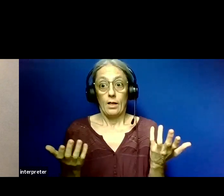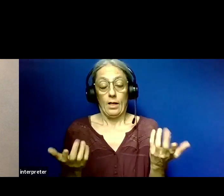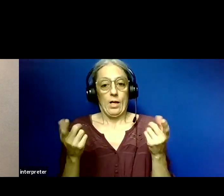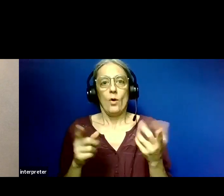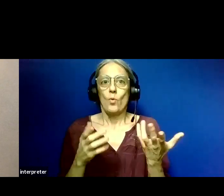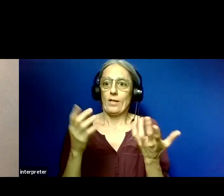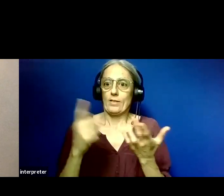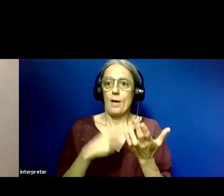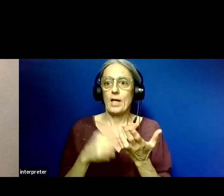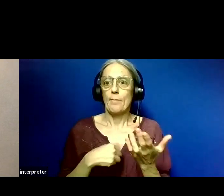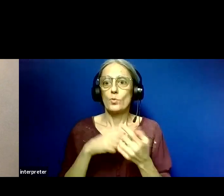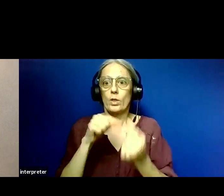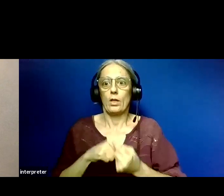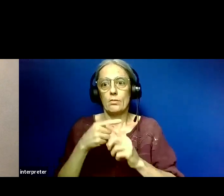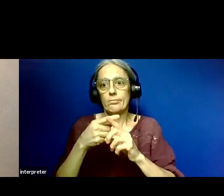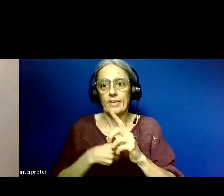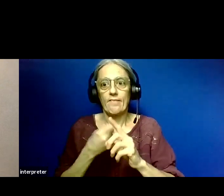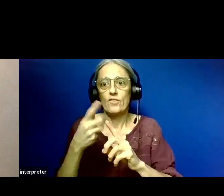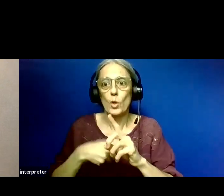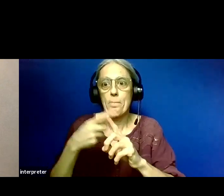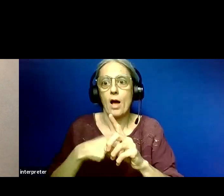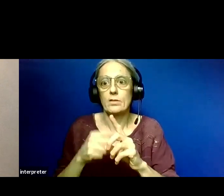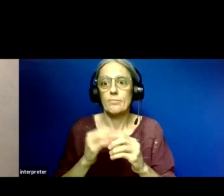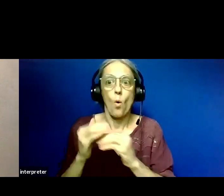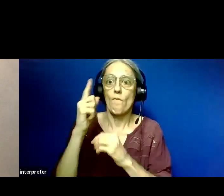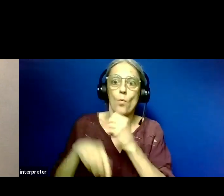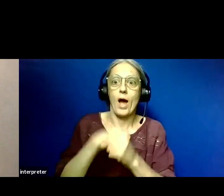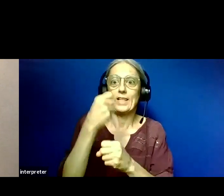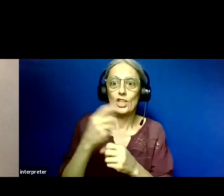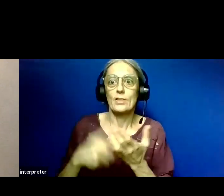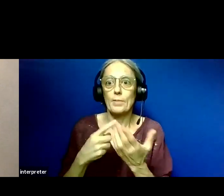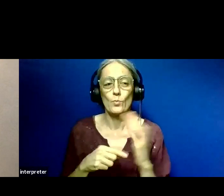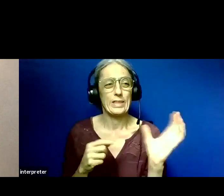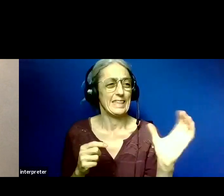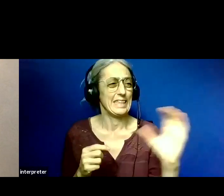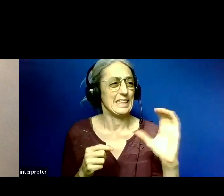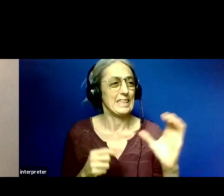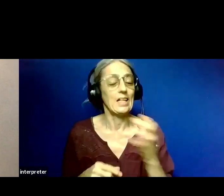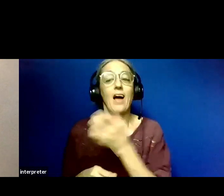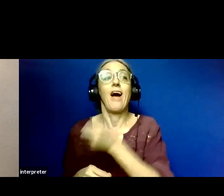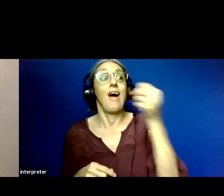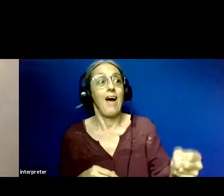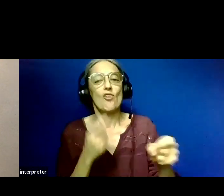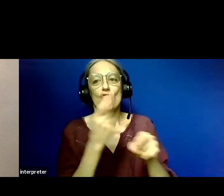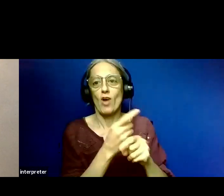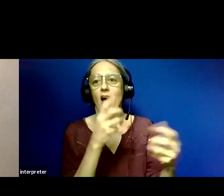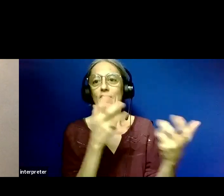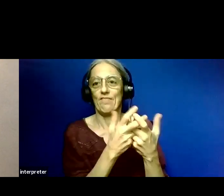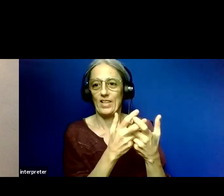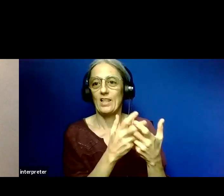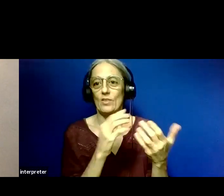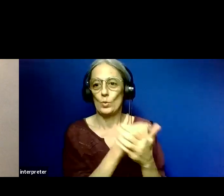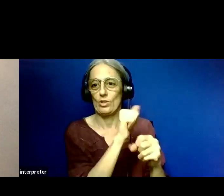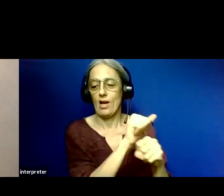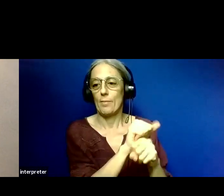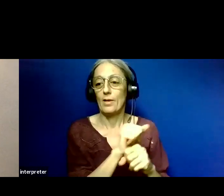months and sometimes over a year trying to match someone. If the person just isn't a fit for that job and can't perform the essential